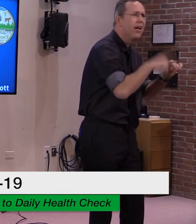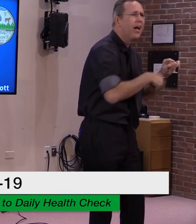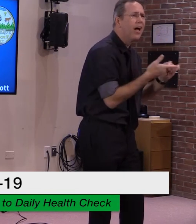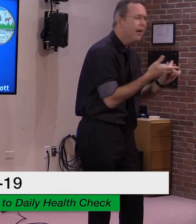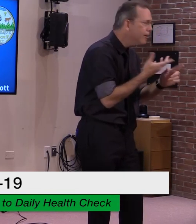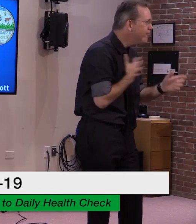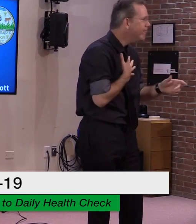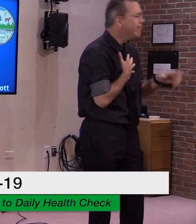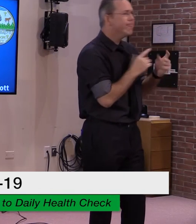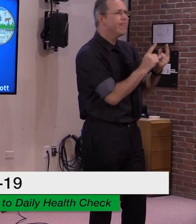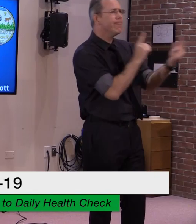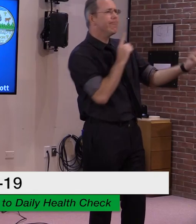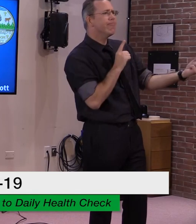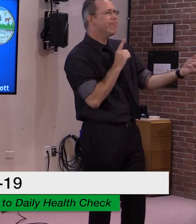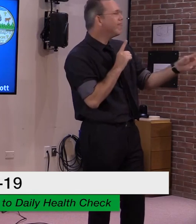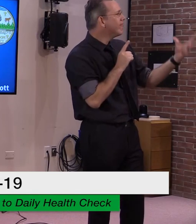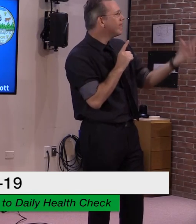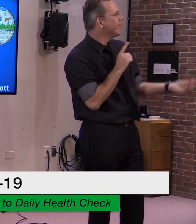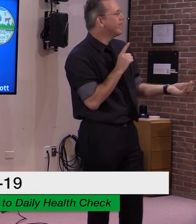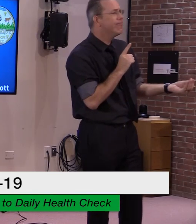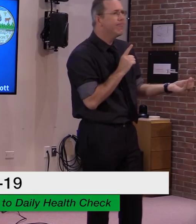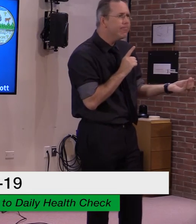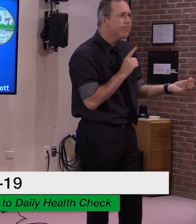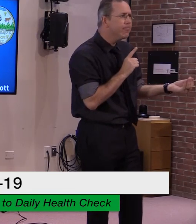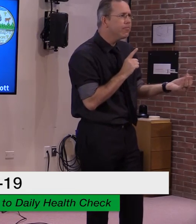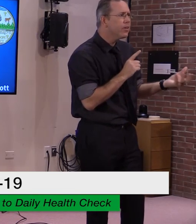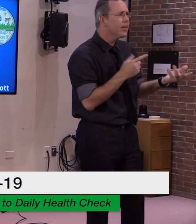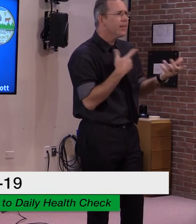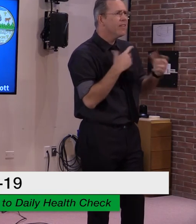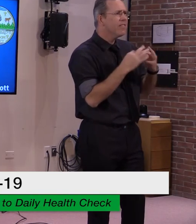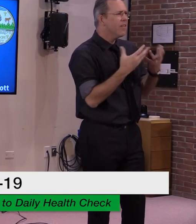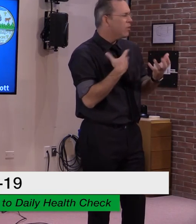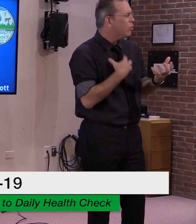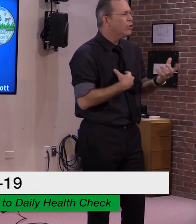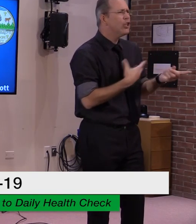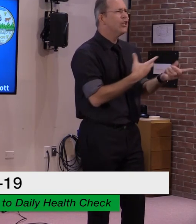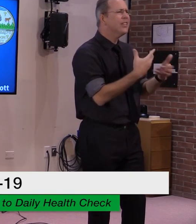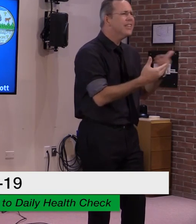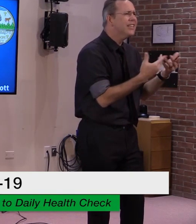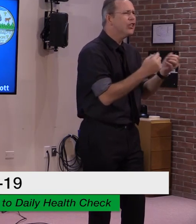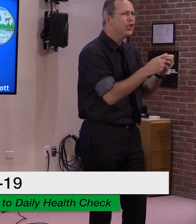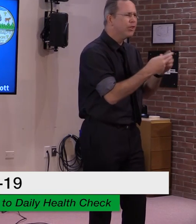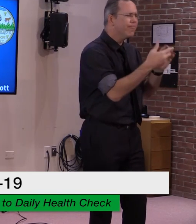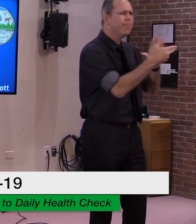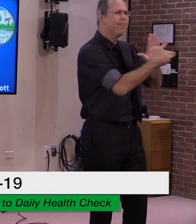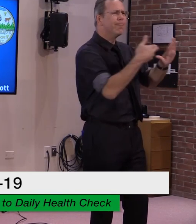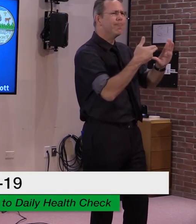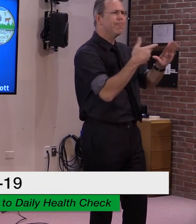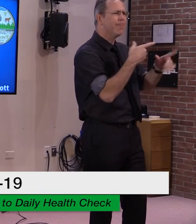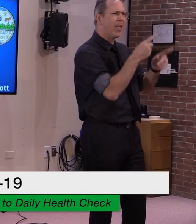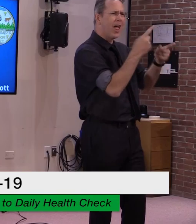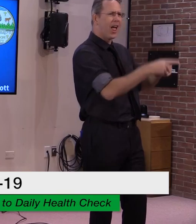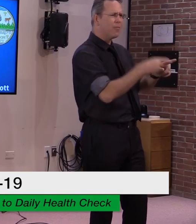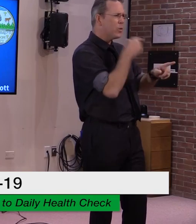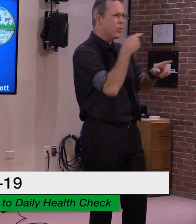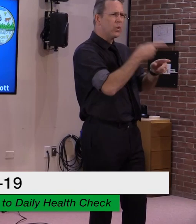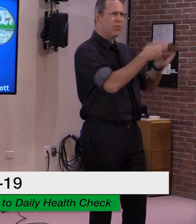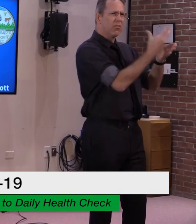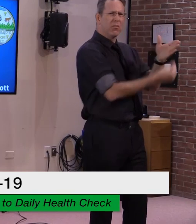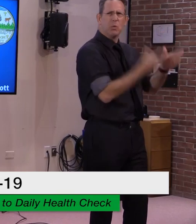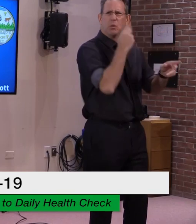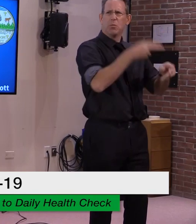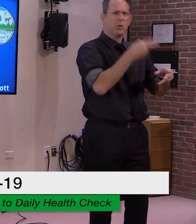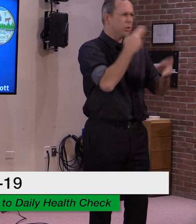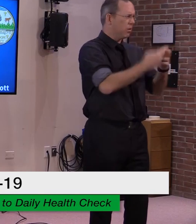our family feels that these deaths need to have names attached to them maybe just maybe it will spark